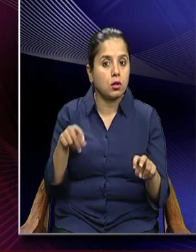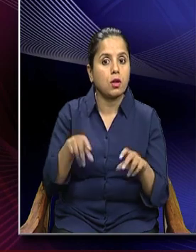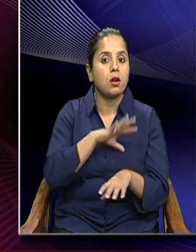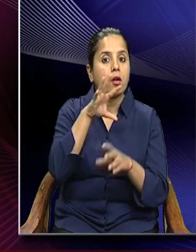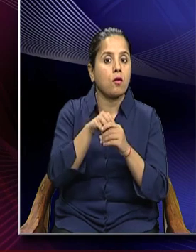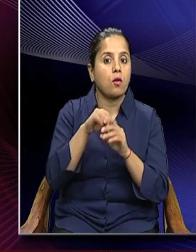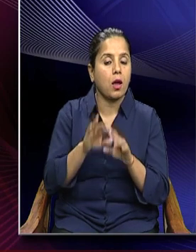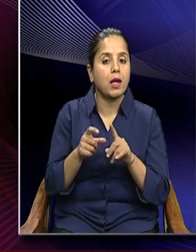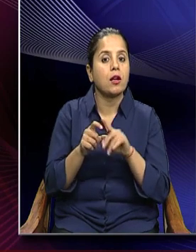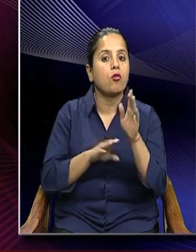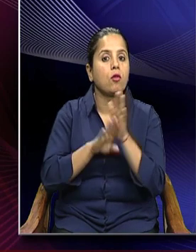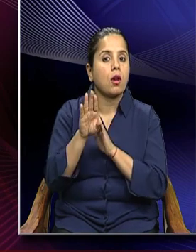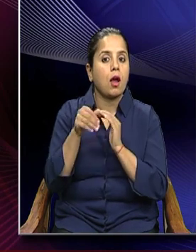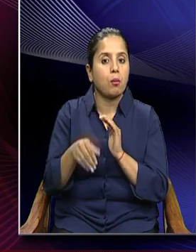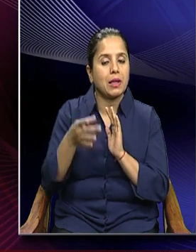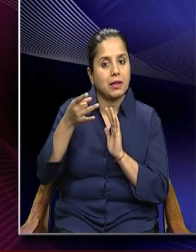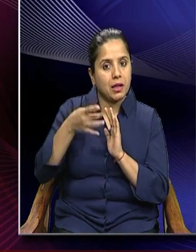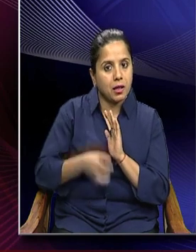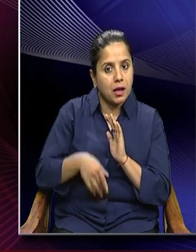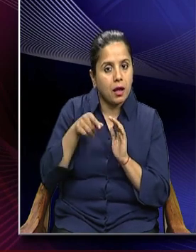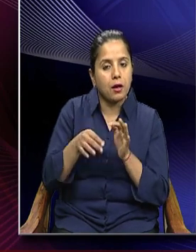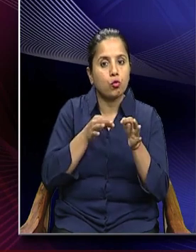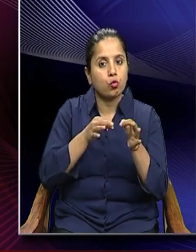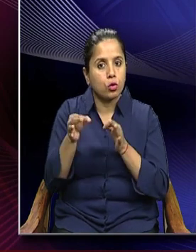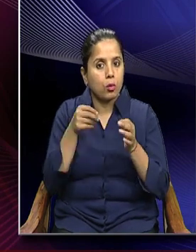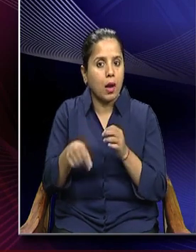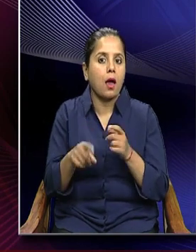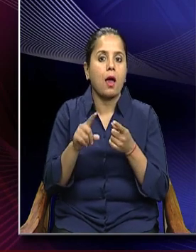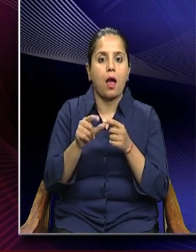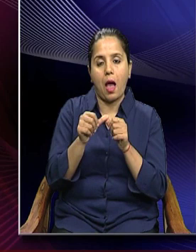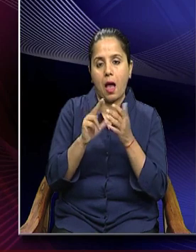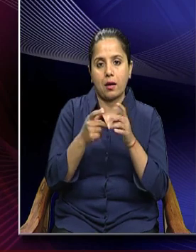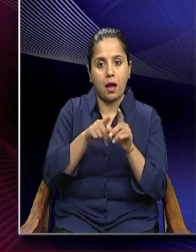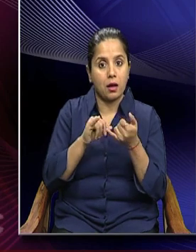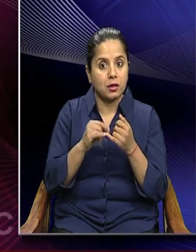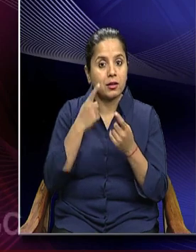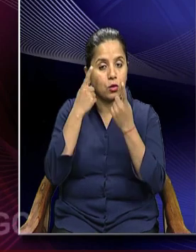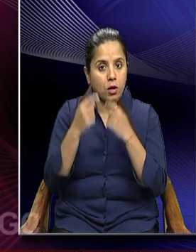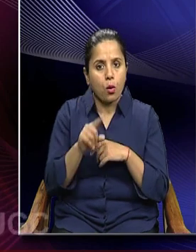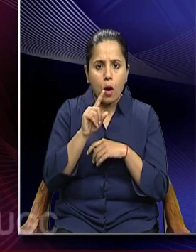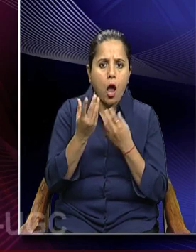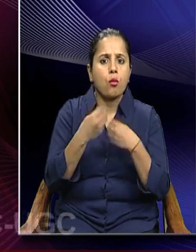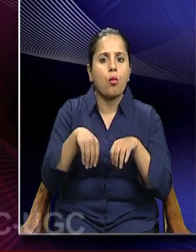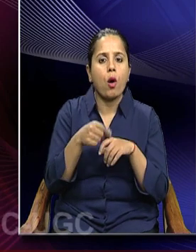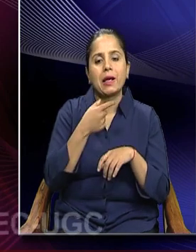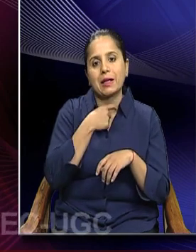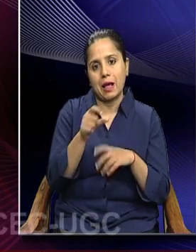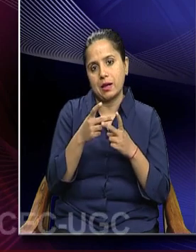involves developing a detailed description and analysis of one or more specific